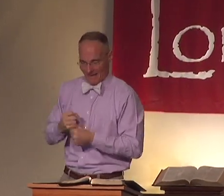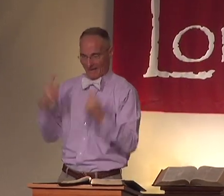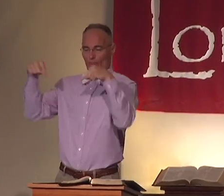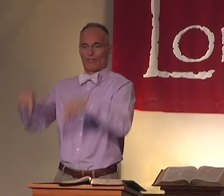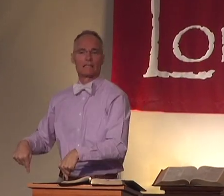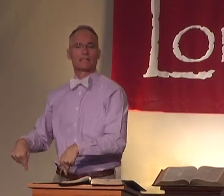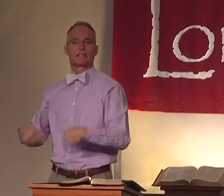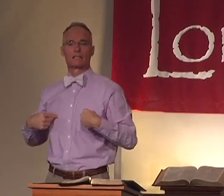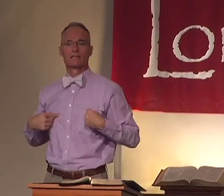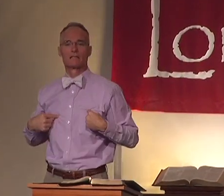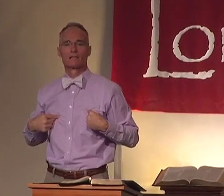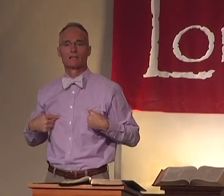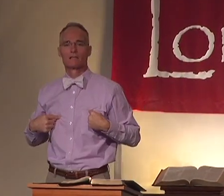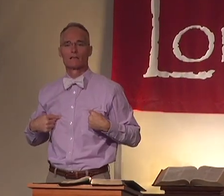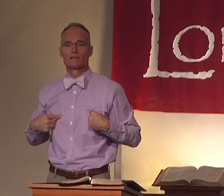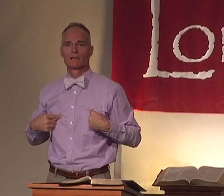I was made for this.